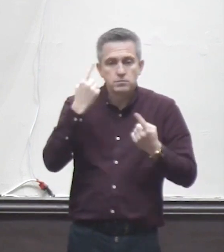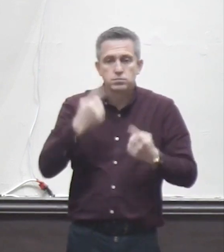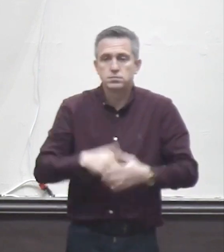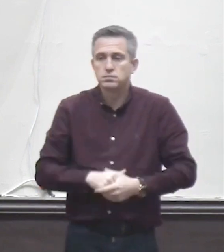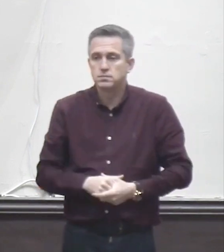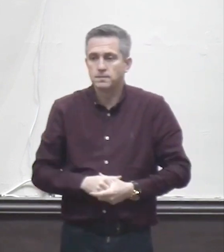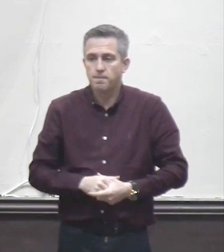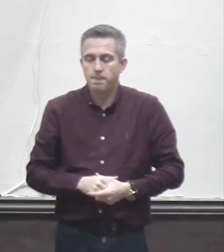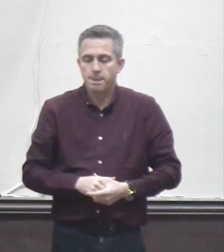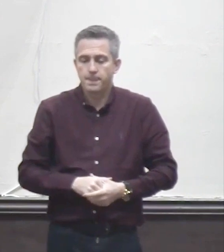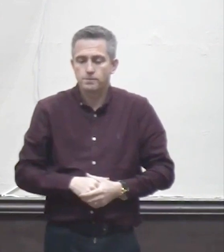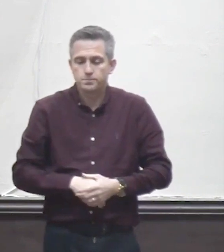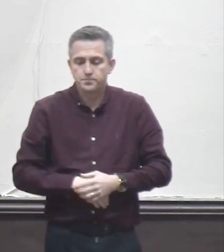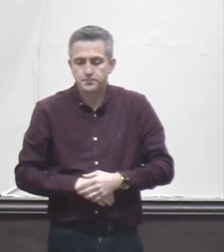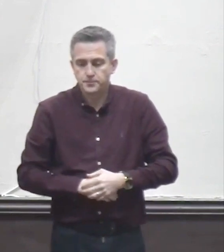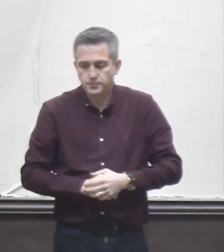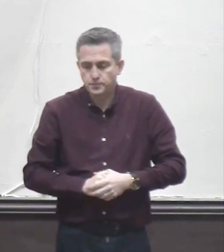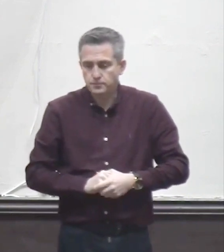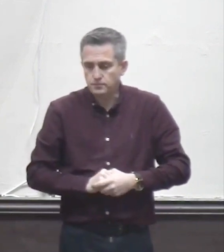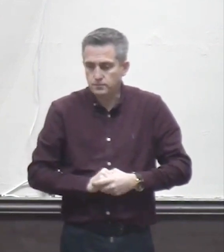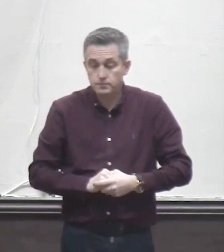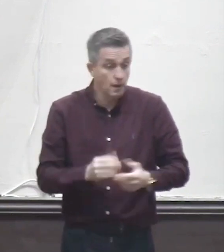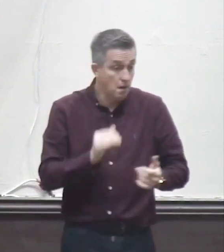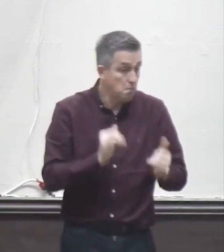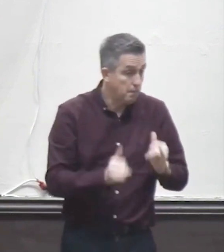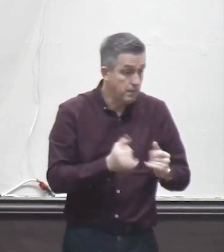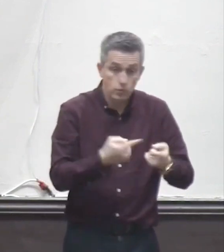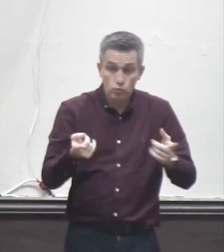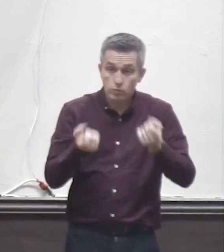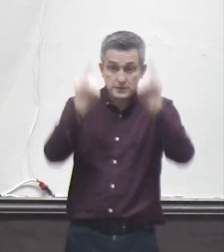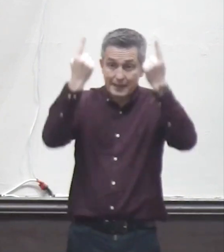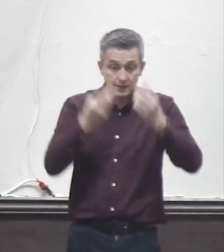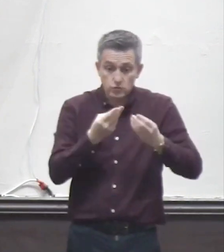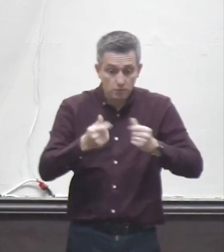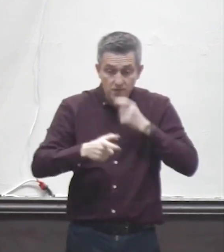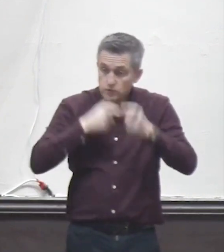mashayikh, they say tawheed, they say shirk, they say tawheed. Sometimes we do not understand these terminologies.